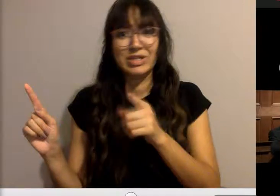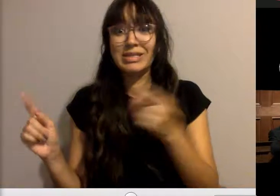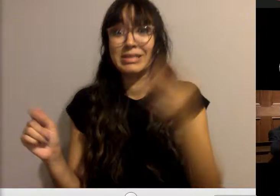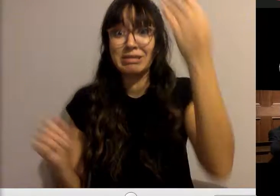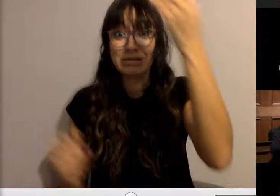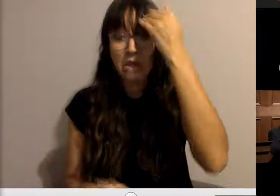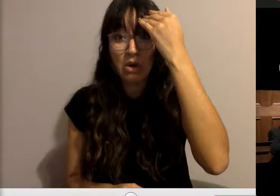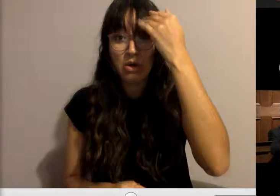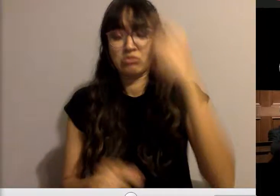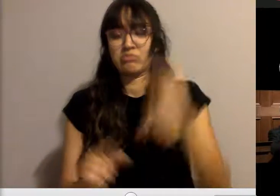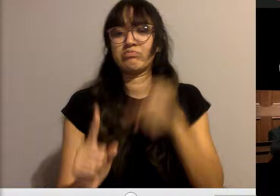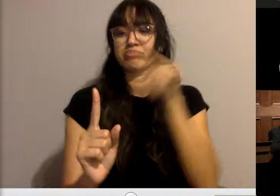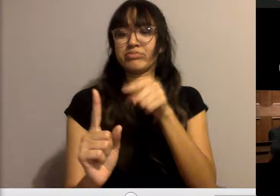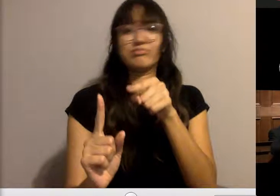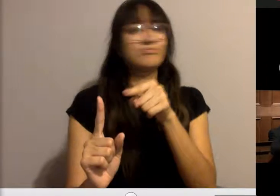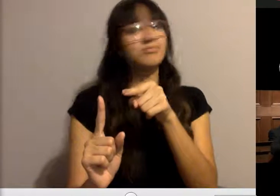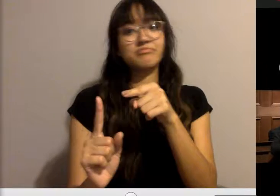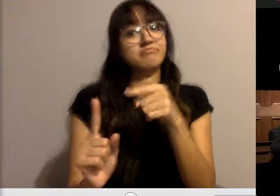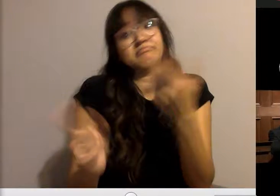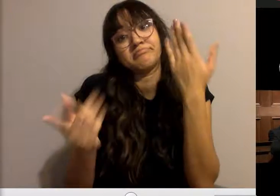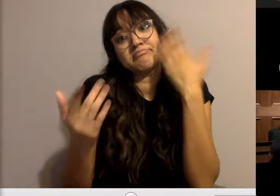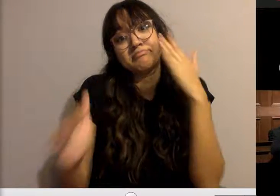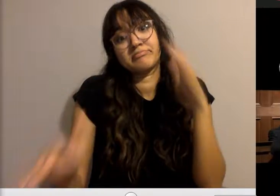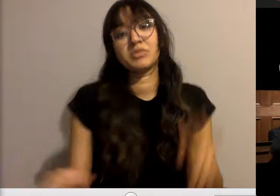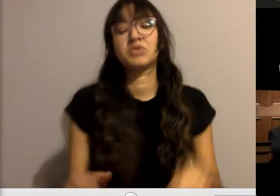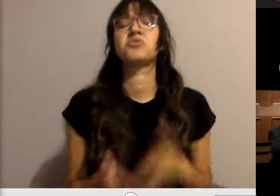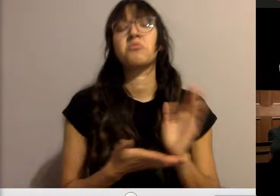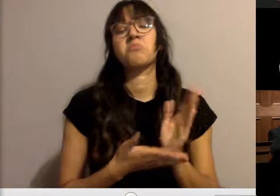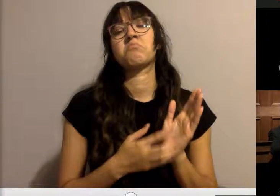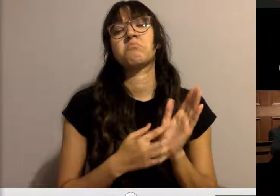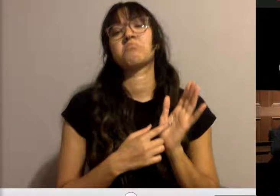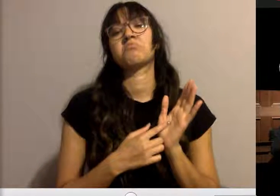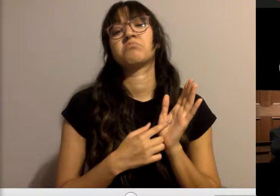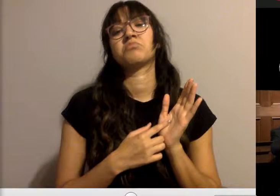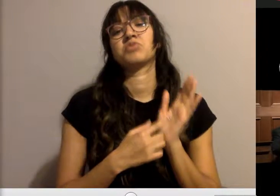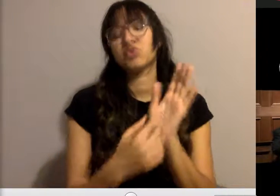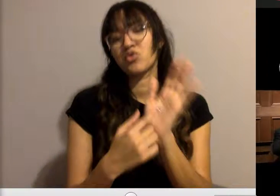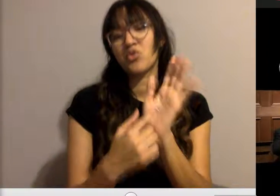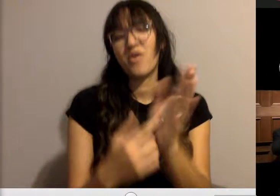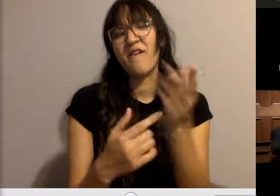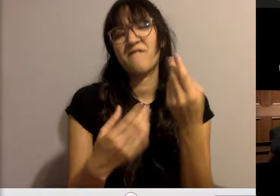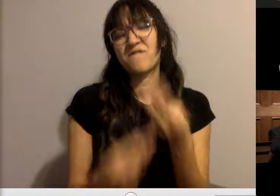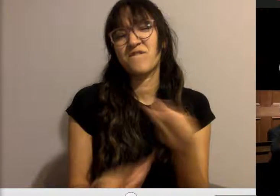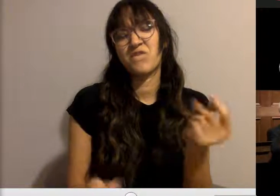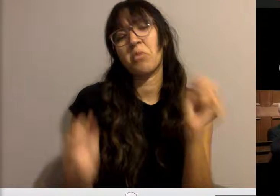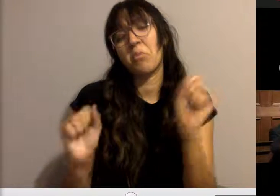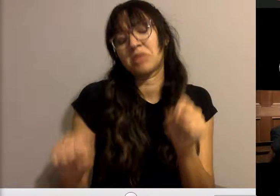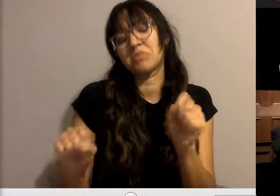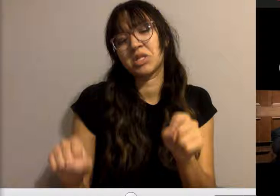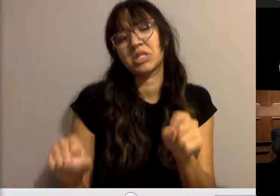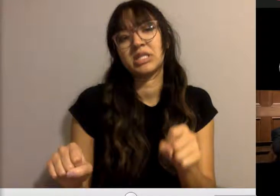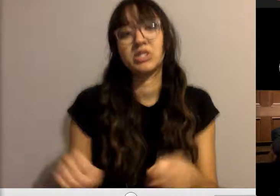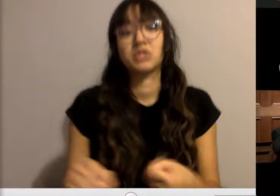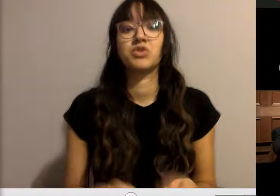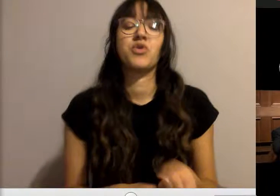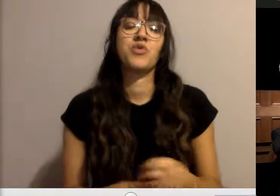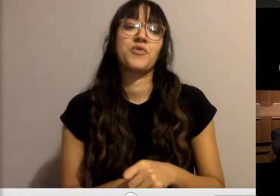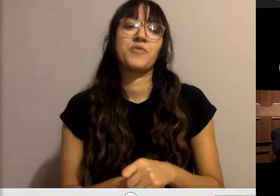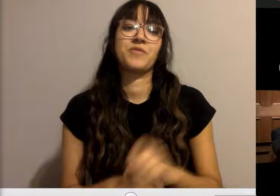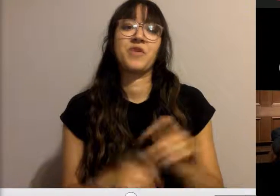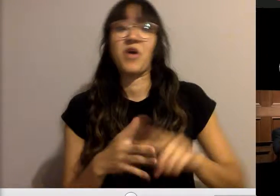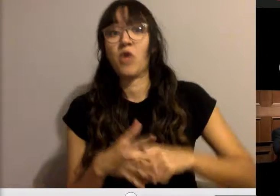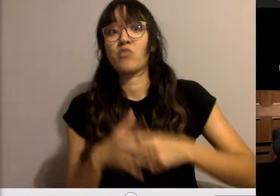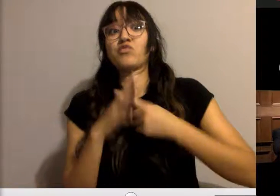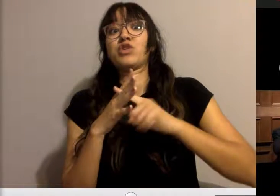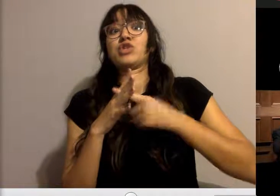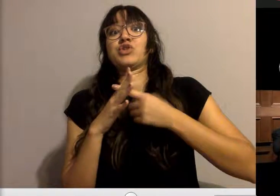But let me present to you some of the possibilities and then see what you think. So the original hypothesis is that the Sea